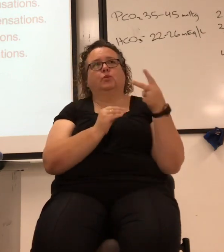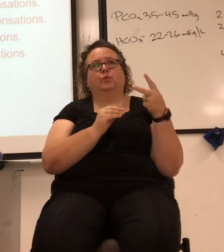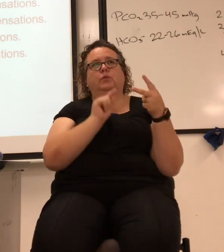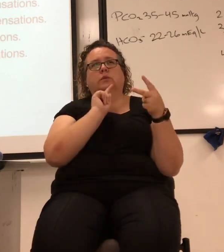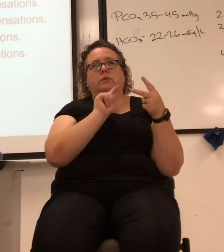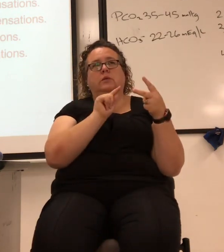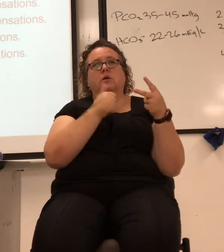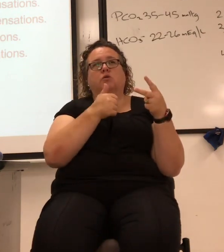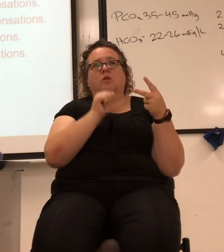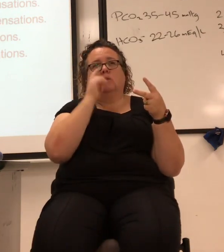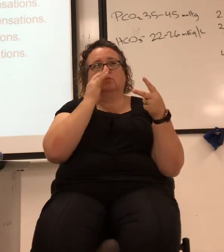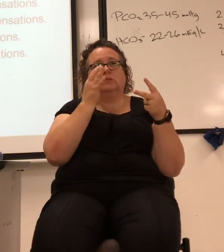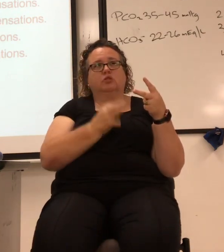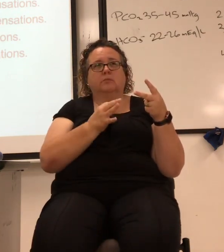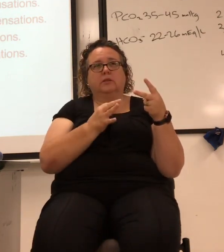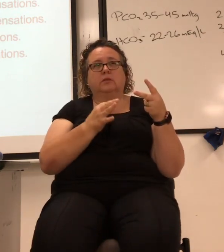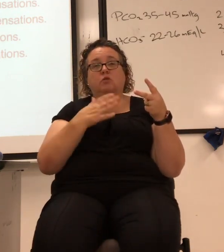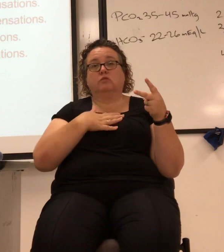more. Let's do another one.